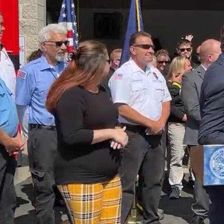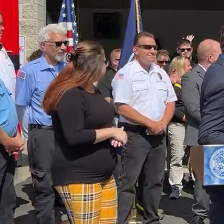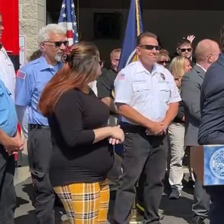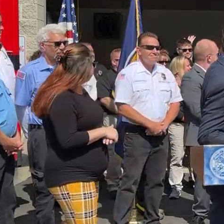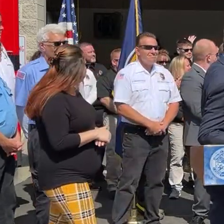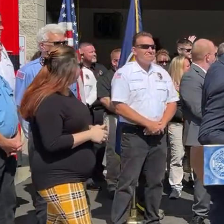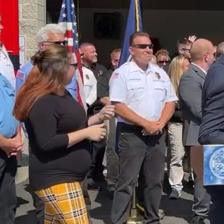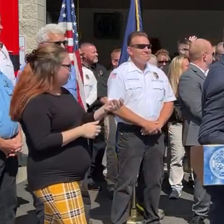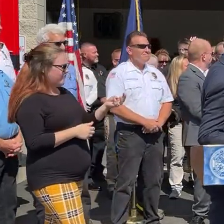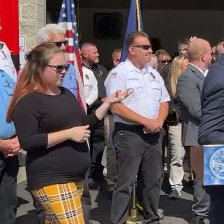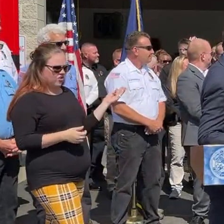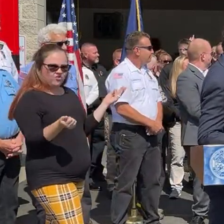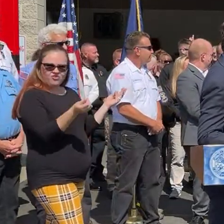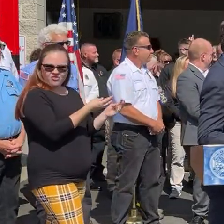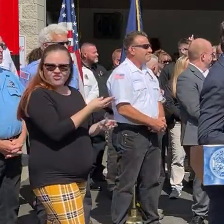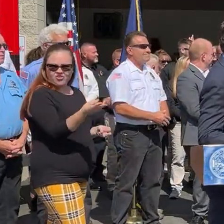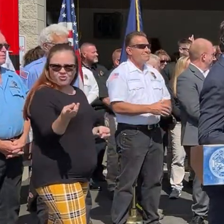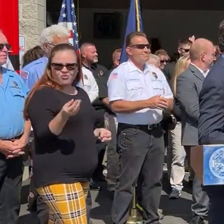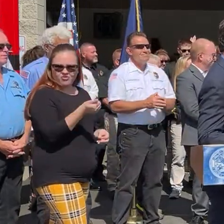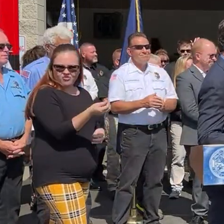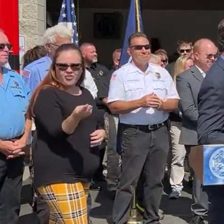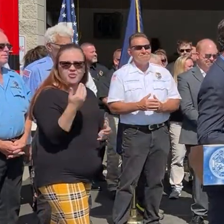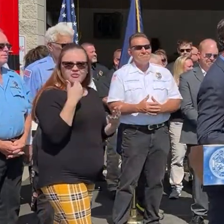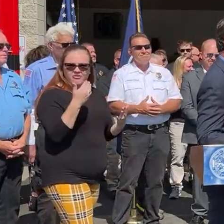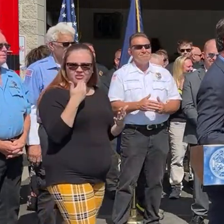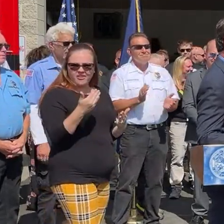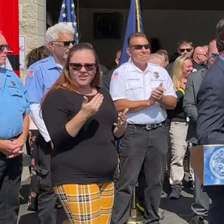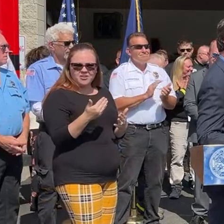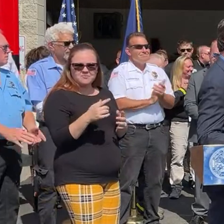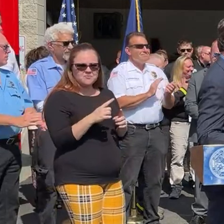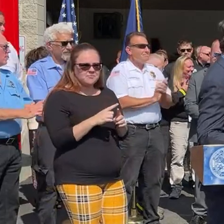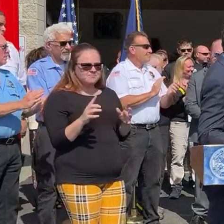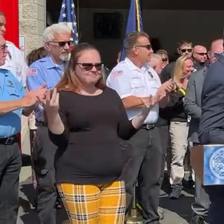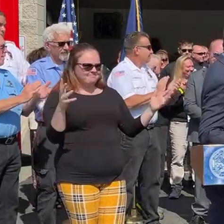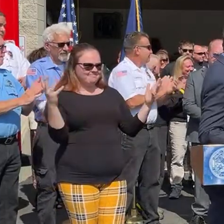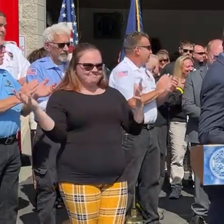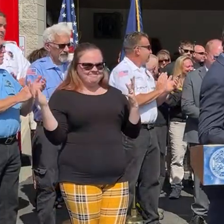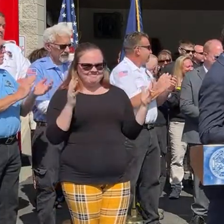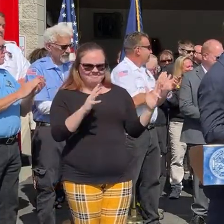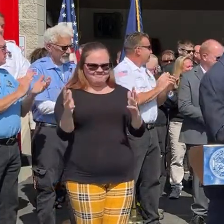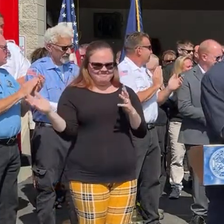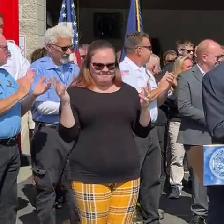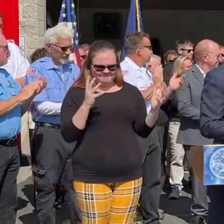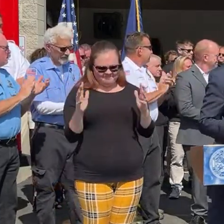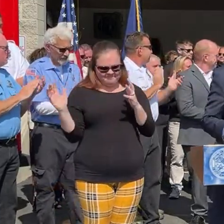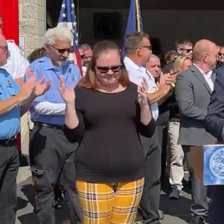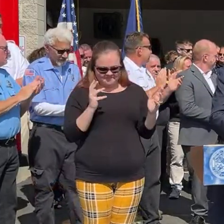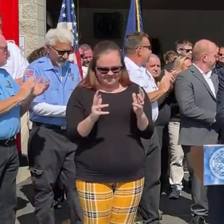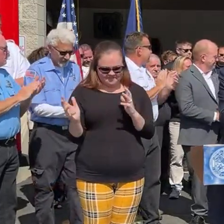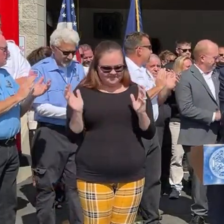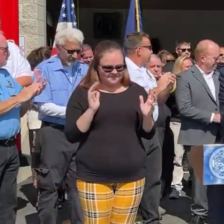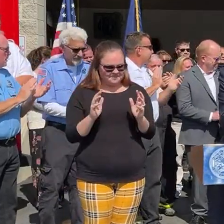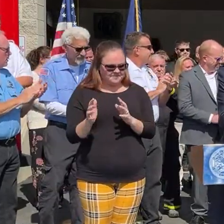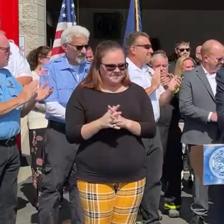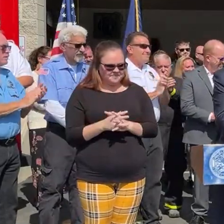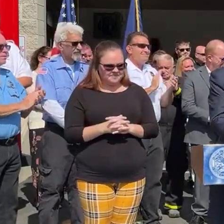Okay, we have a few of them here, and thank them, thank you. But we want to ensure, thank you.